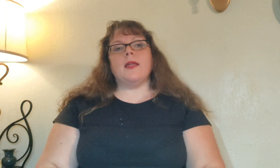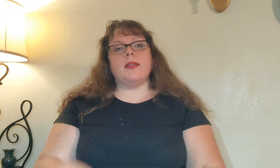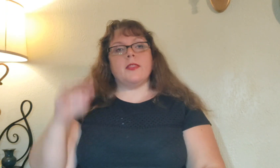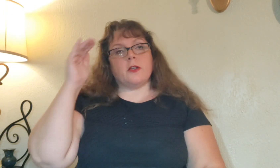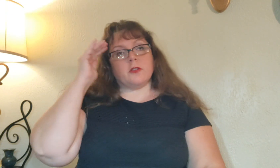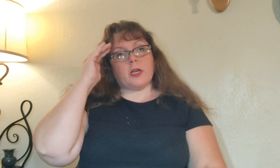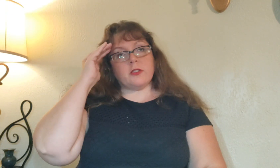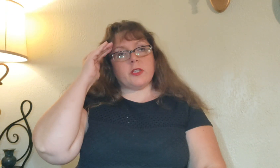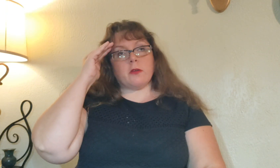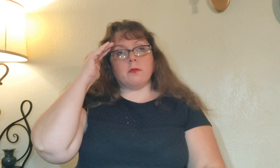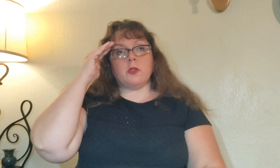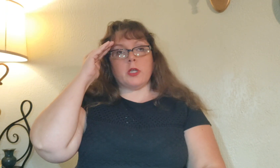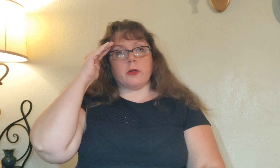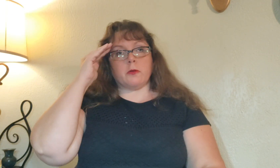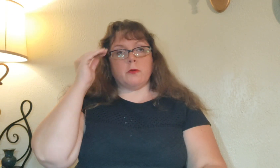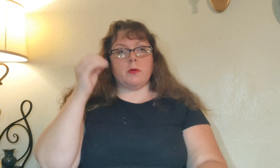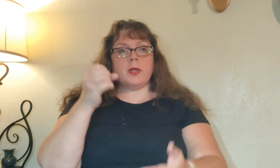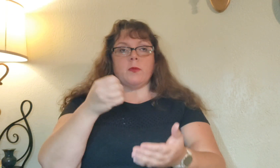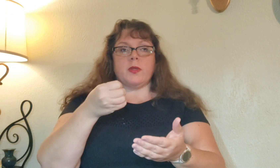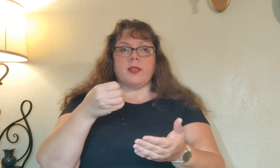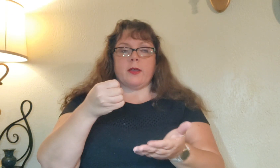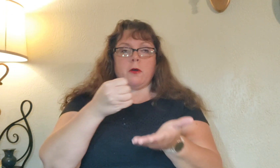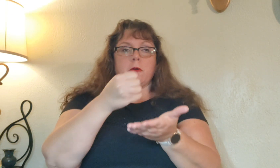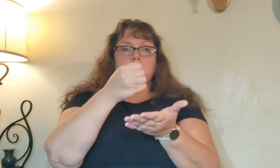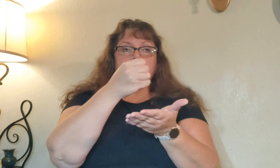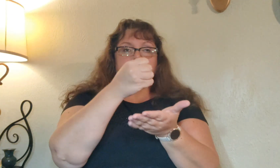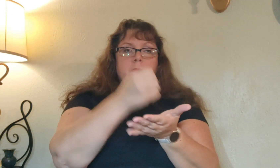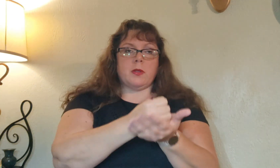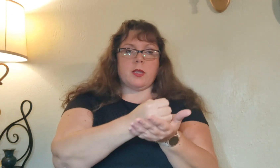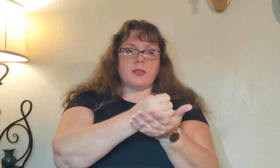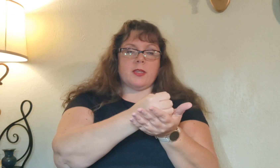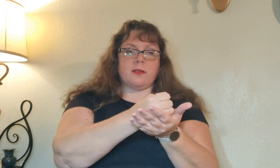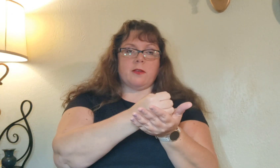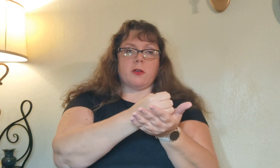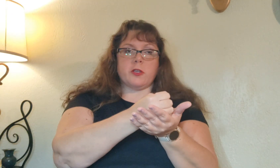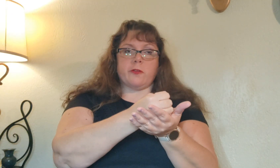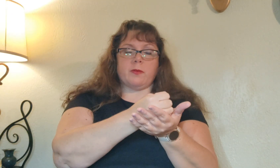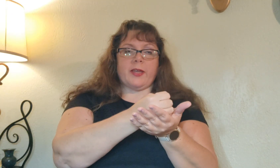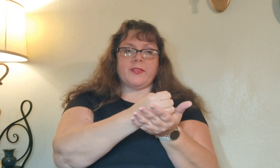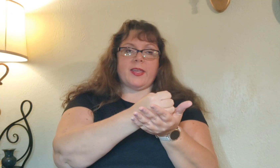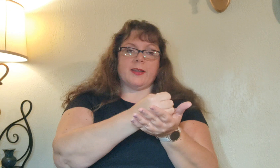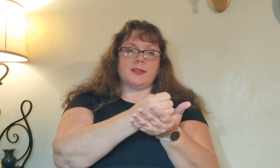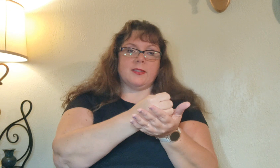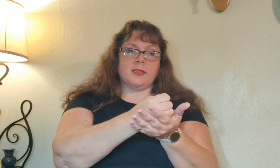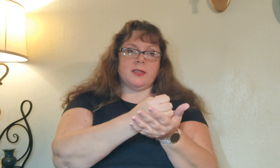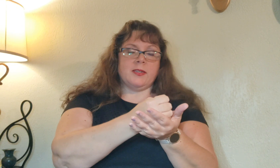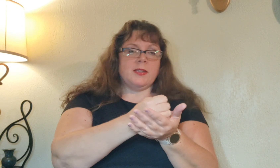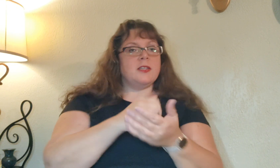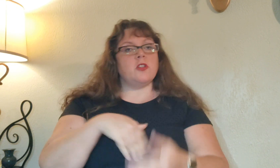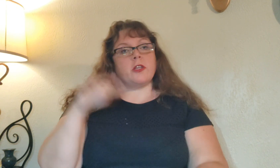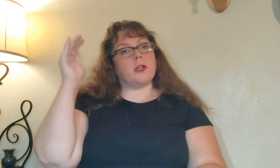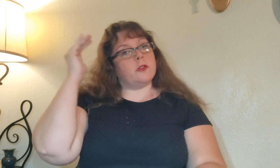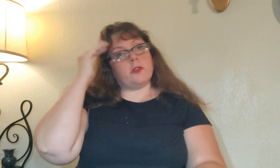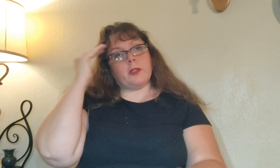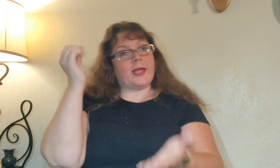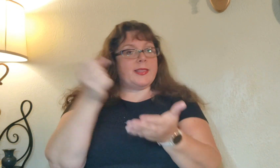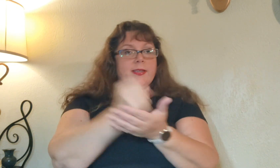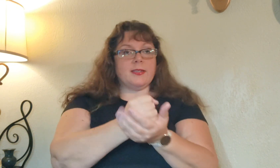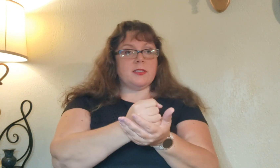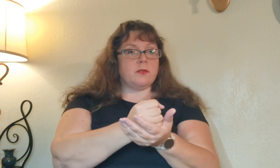then there's also no, and with the O, and then on your left hand. So you can do like this when